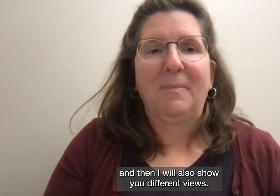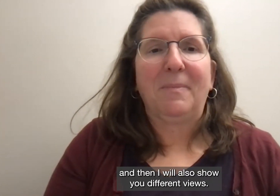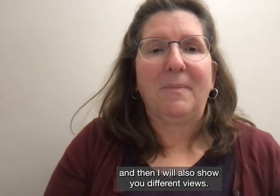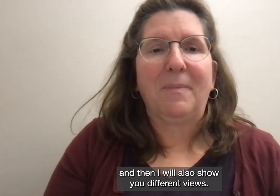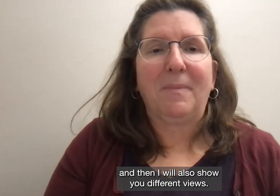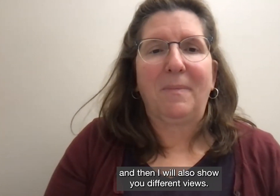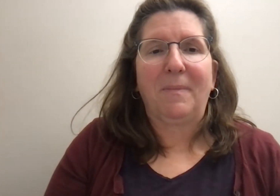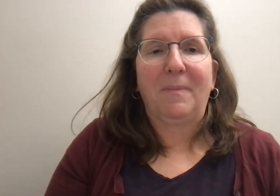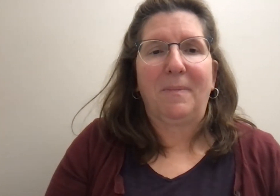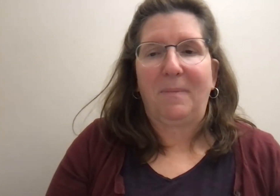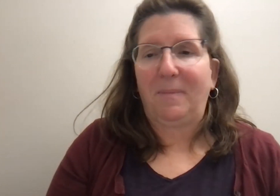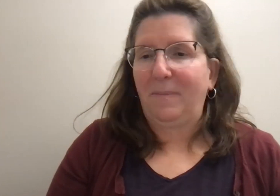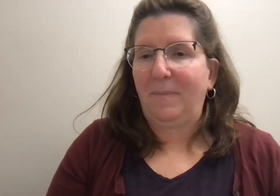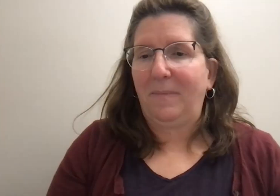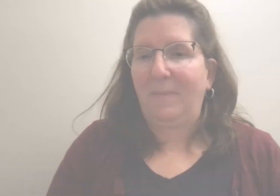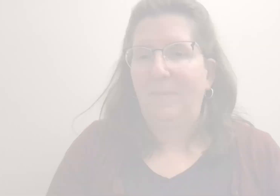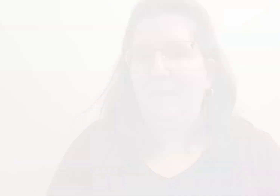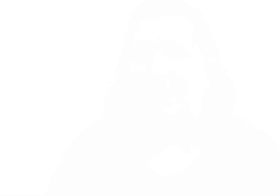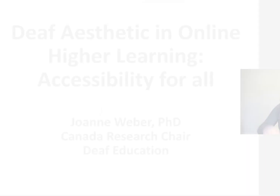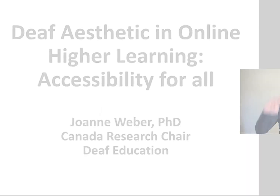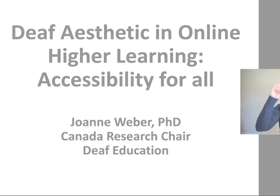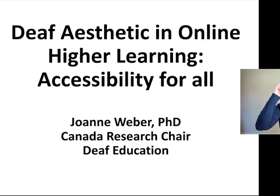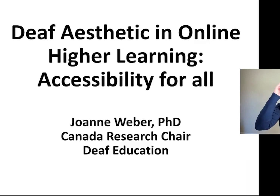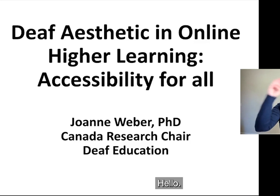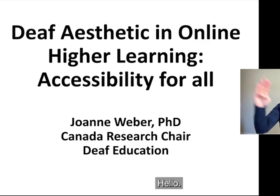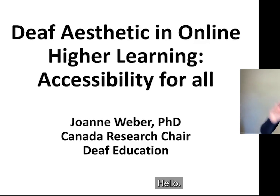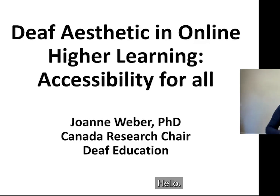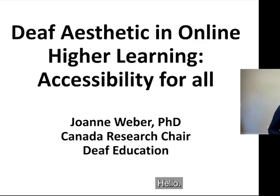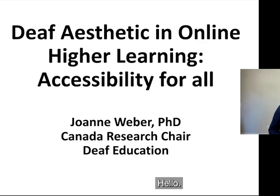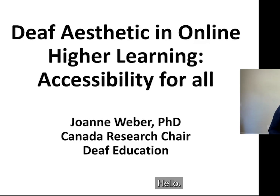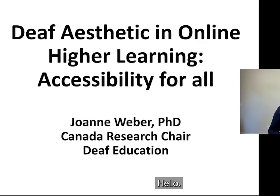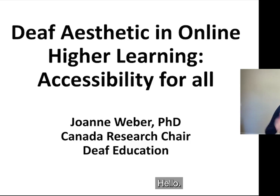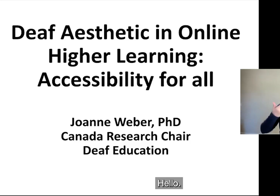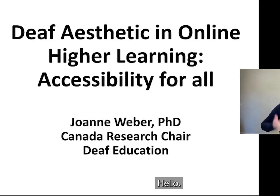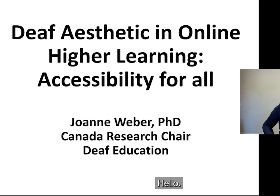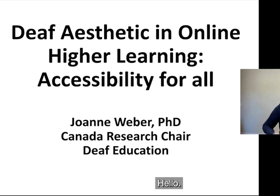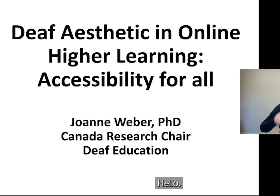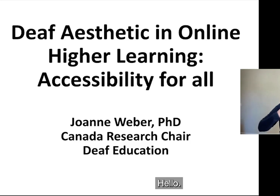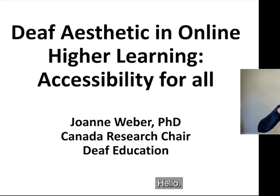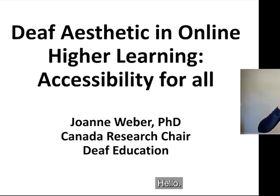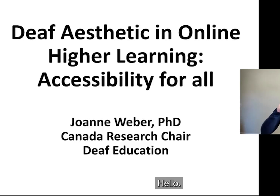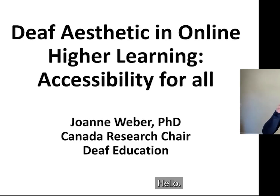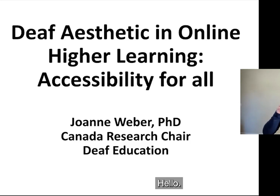will also show you different views. Hello,